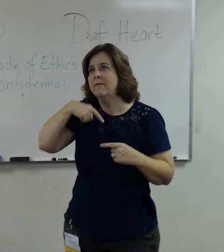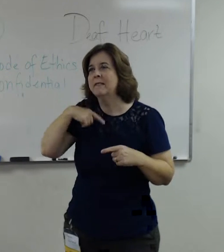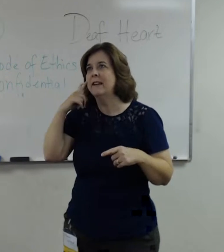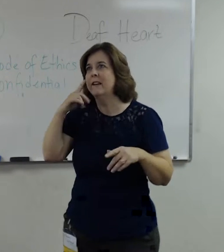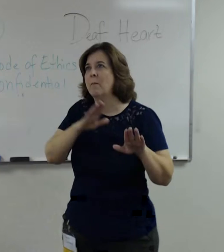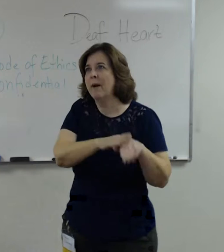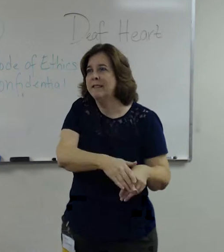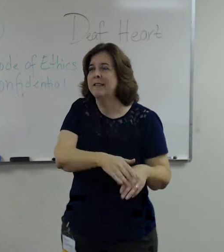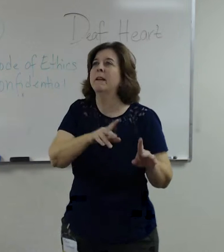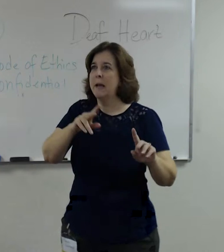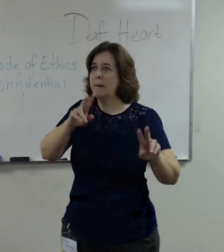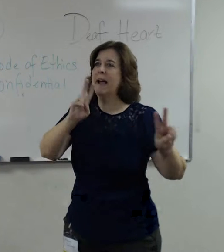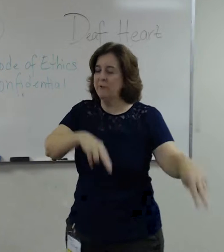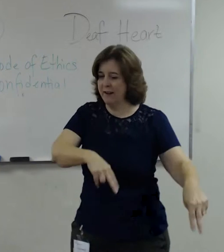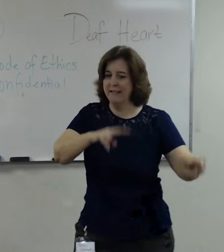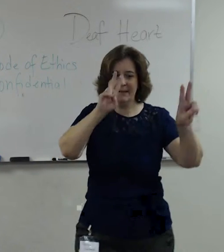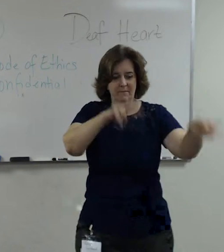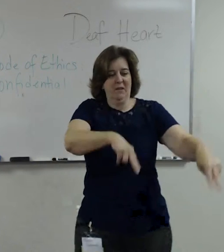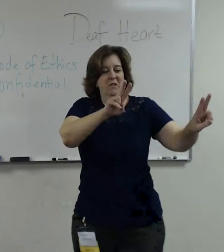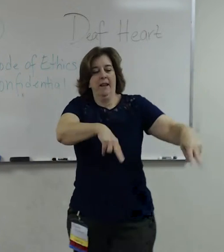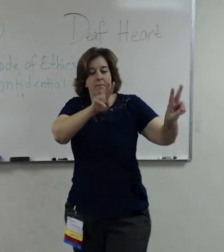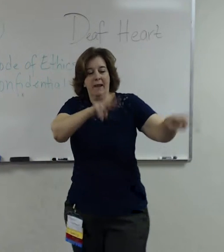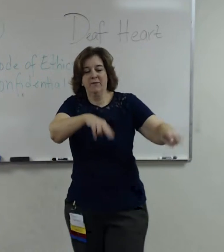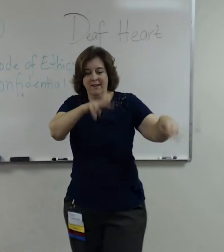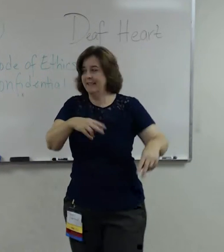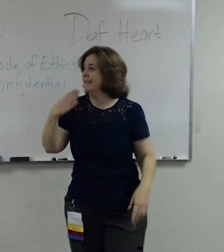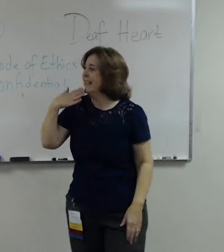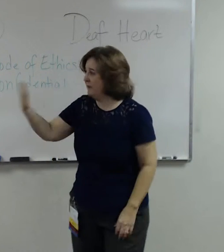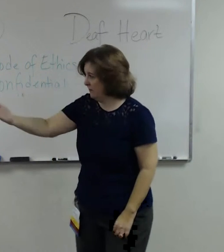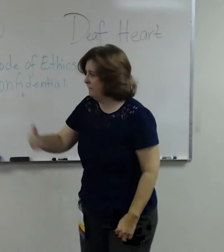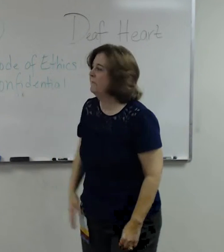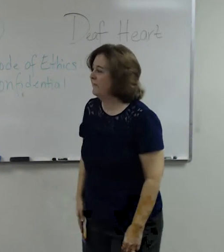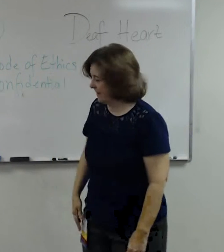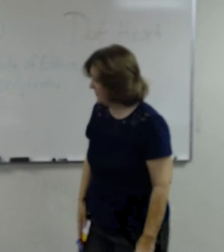thinking oppressive, but patronizing. Look down, patronizing. Thank you, yes.